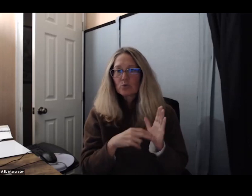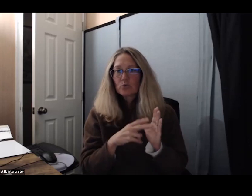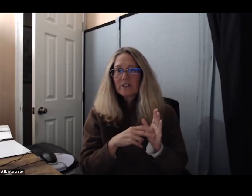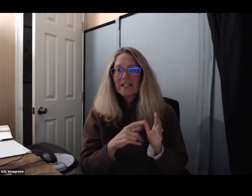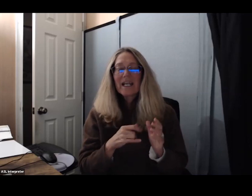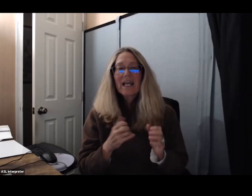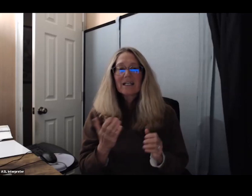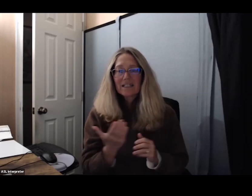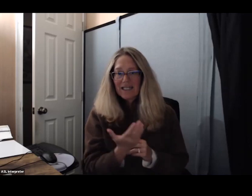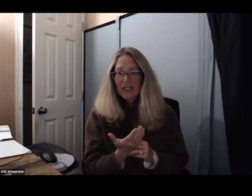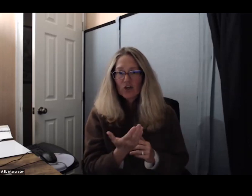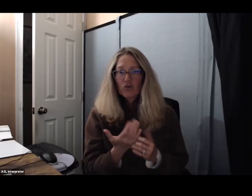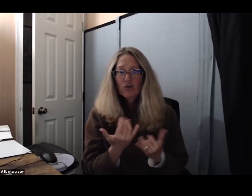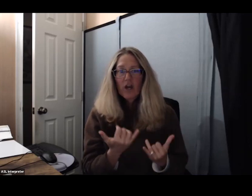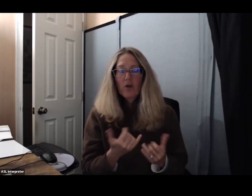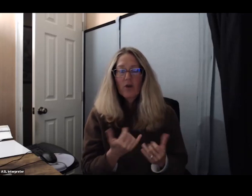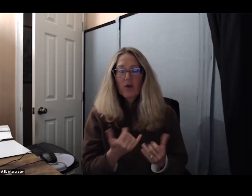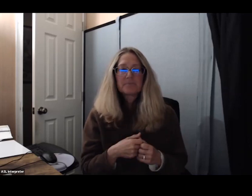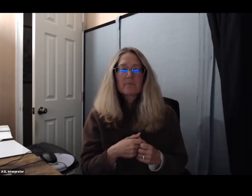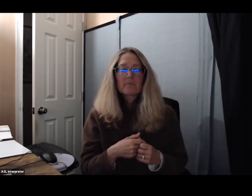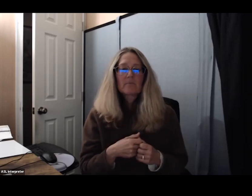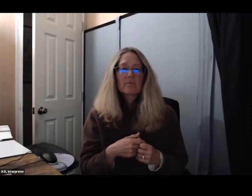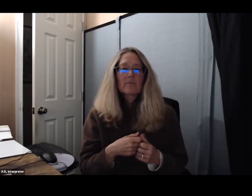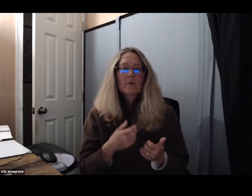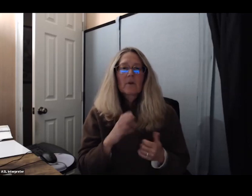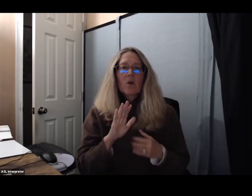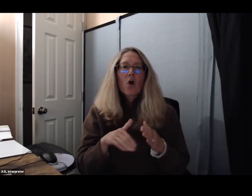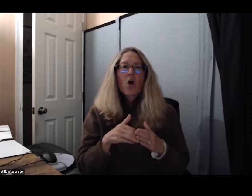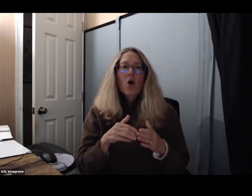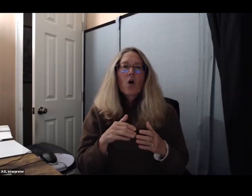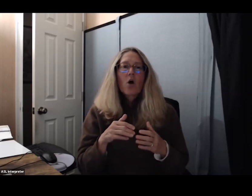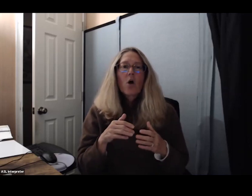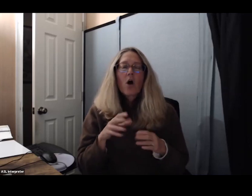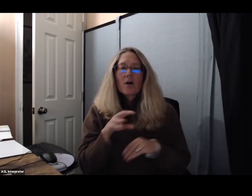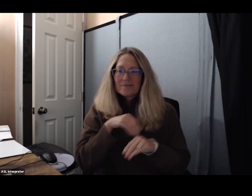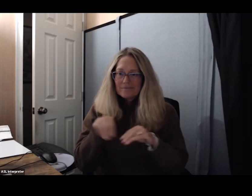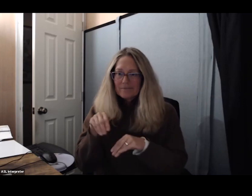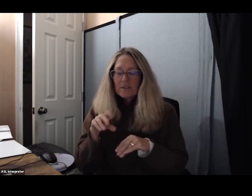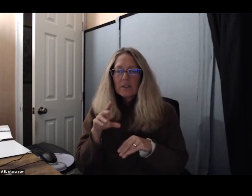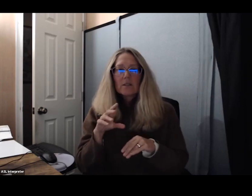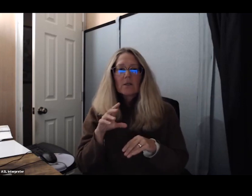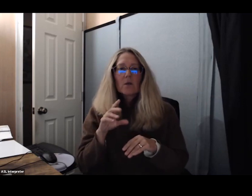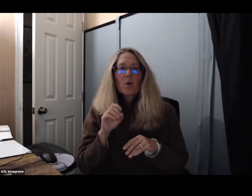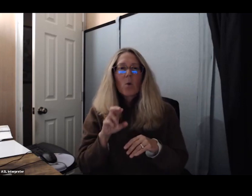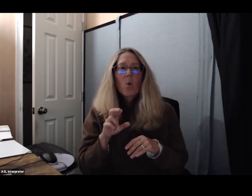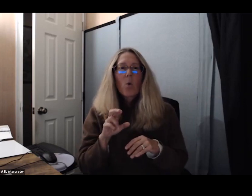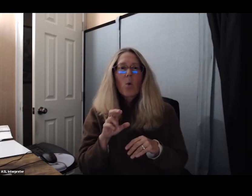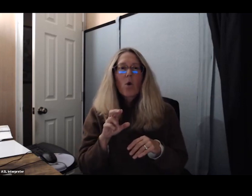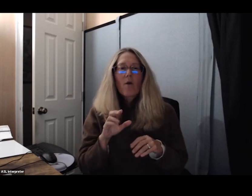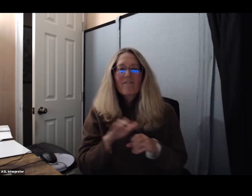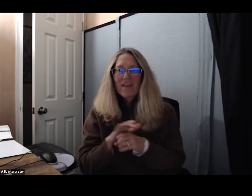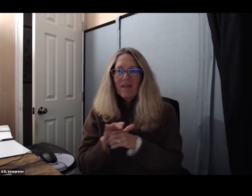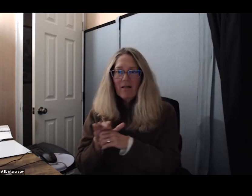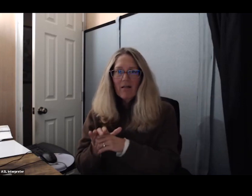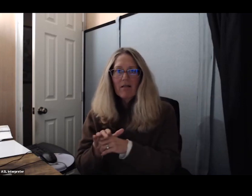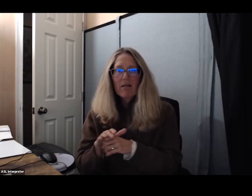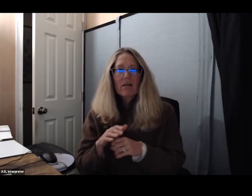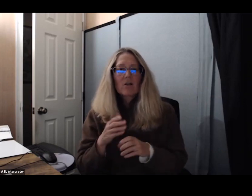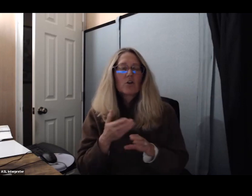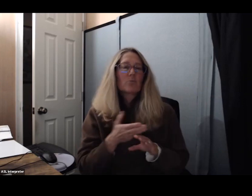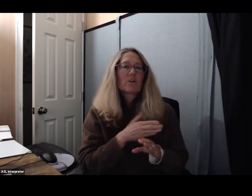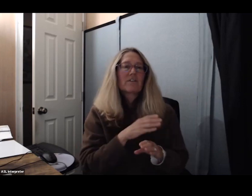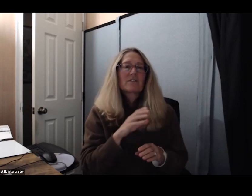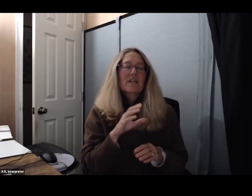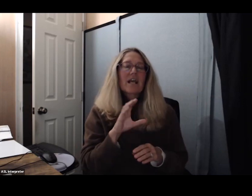you. Some of the filled seats that we're looking to either shuffle around or fill by, that were previously by